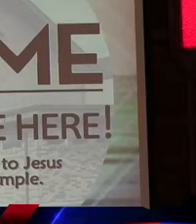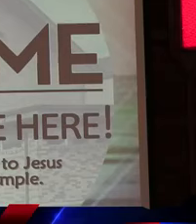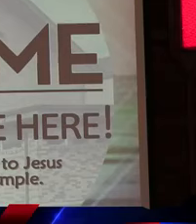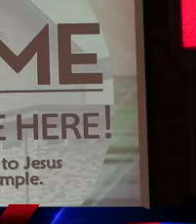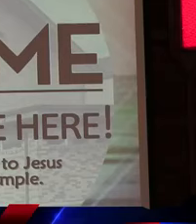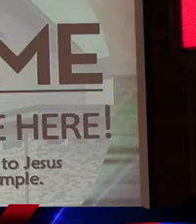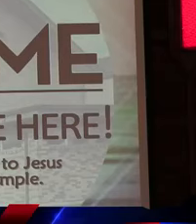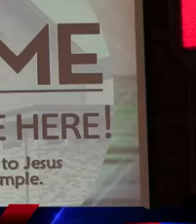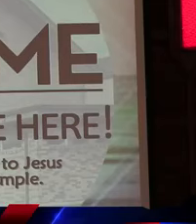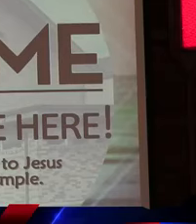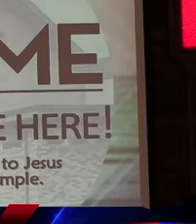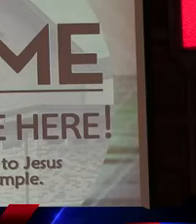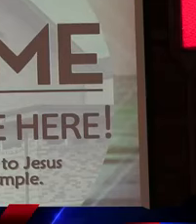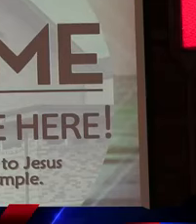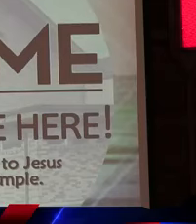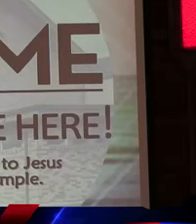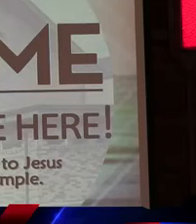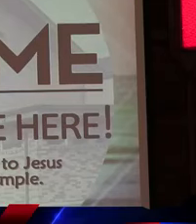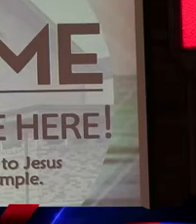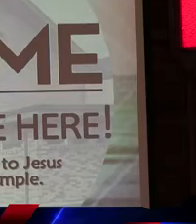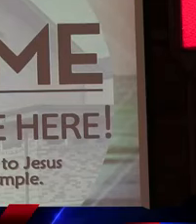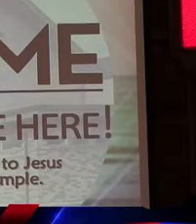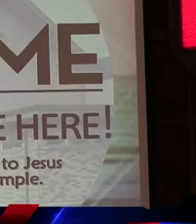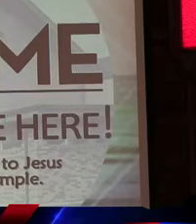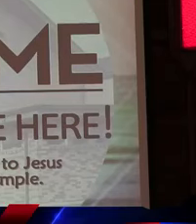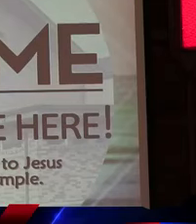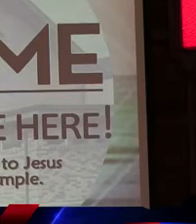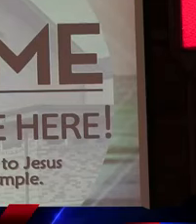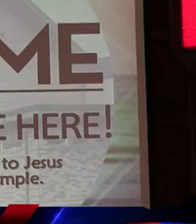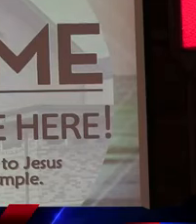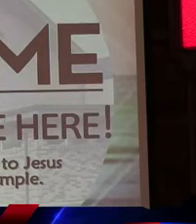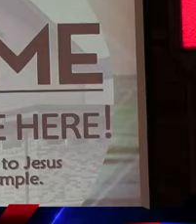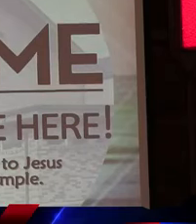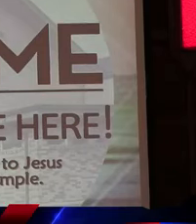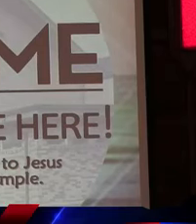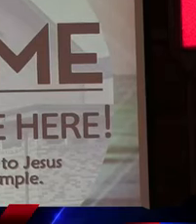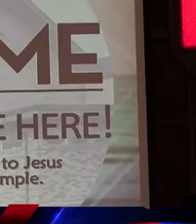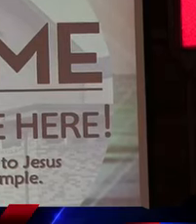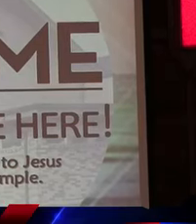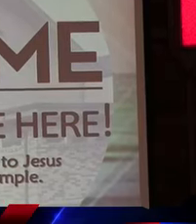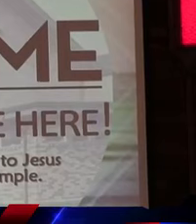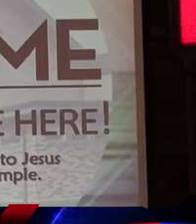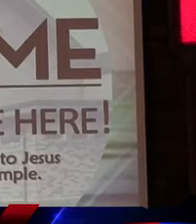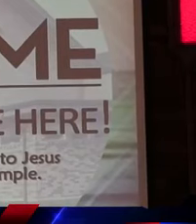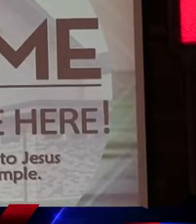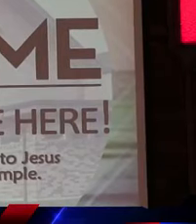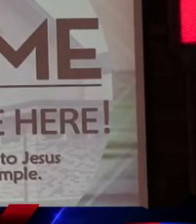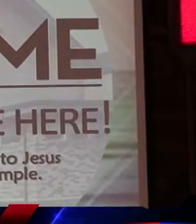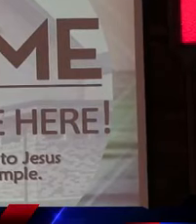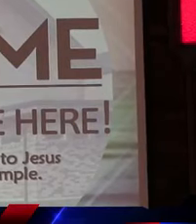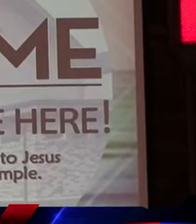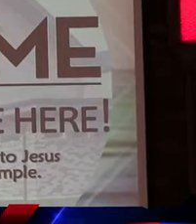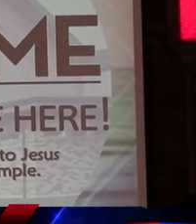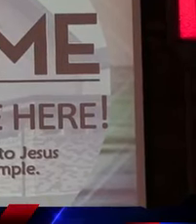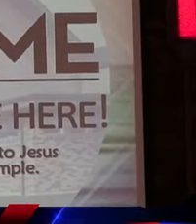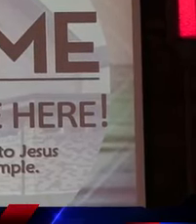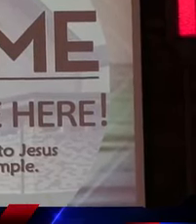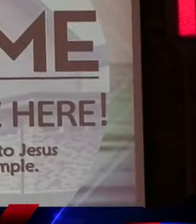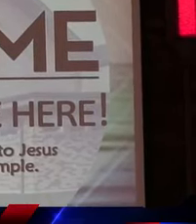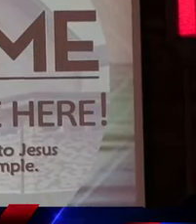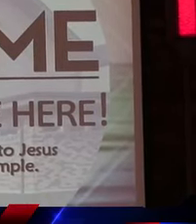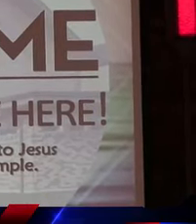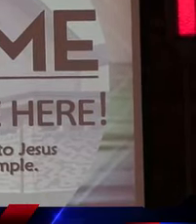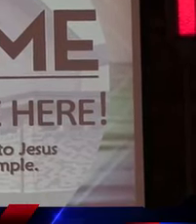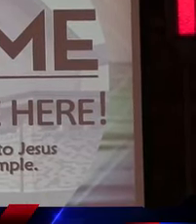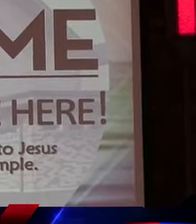to magnify his name, to tell all the